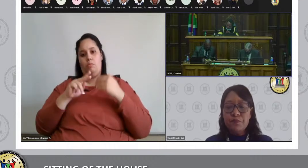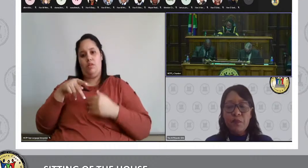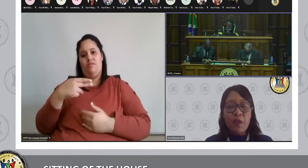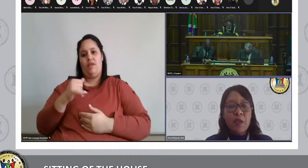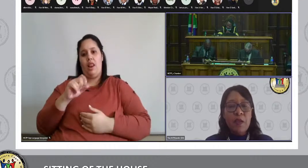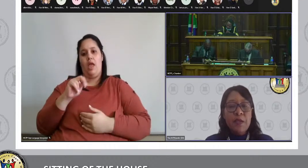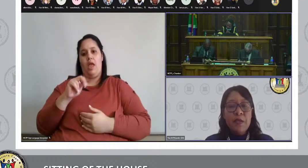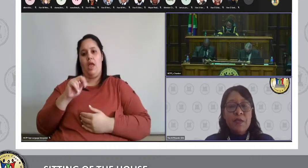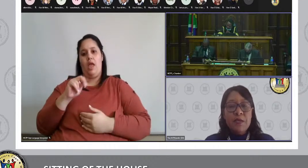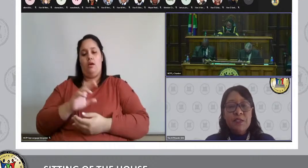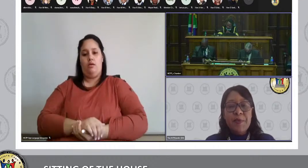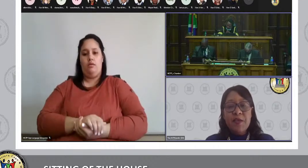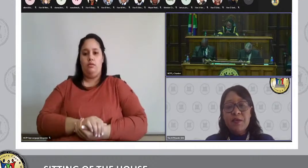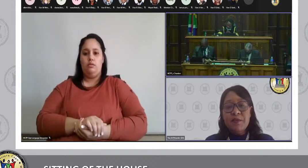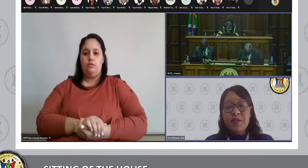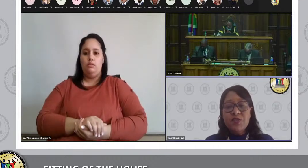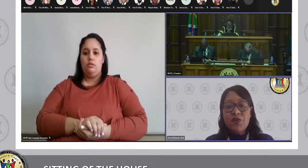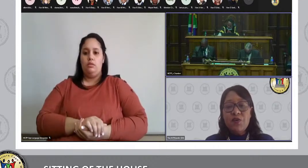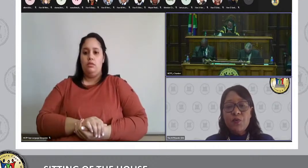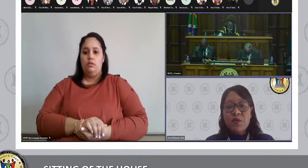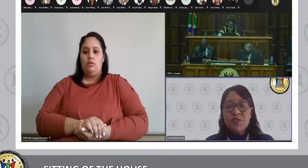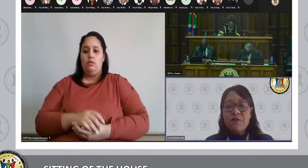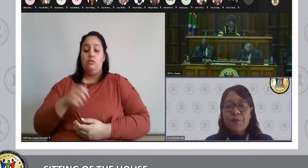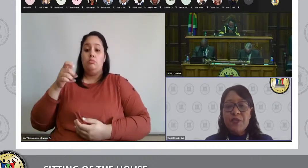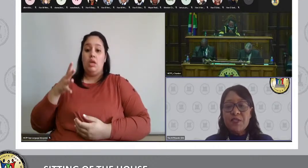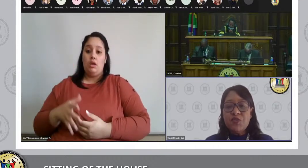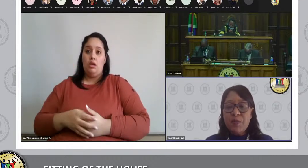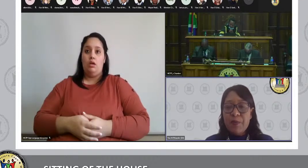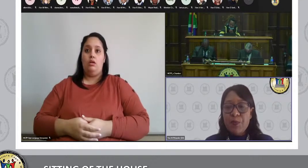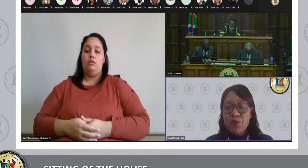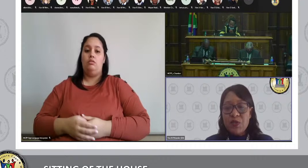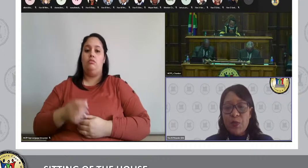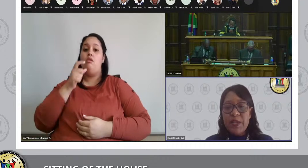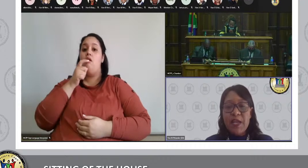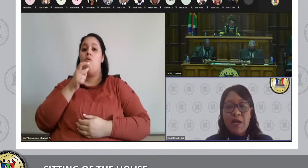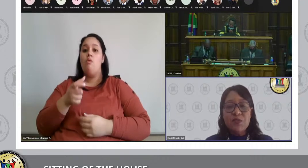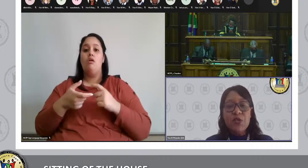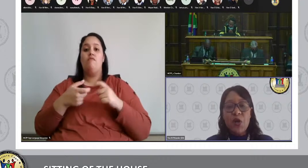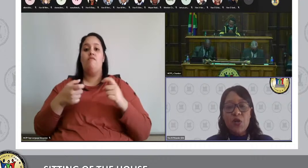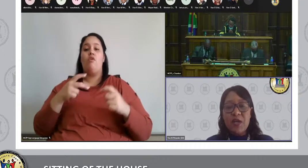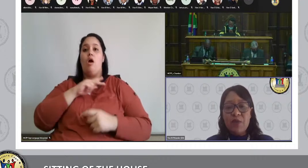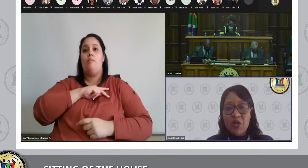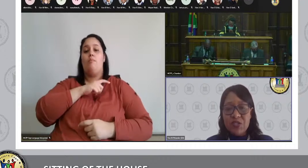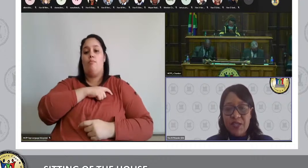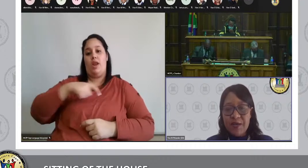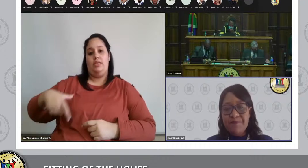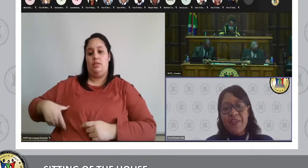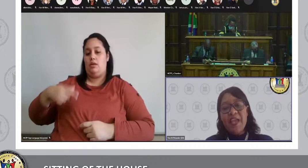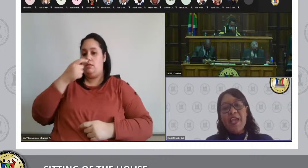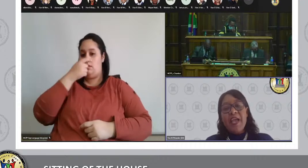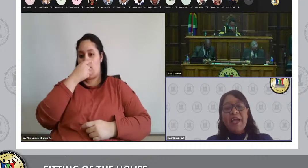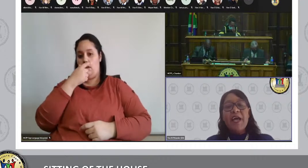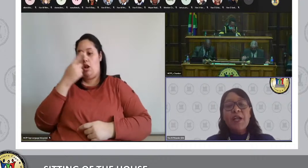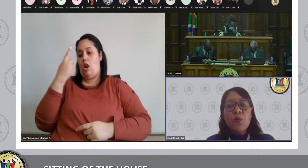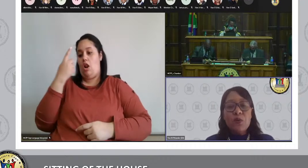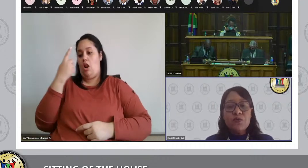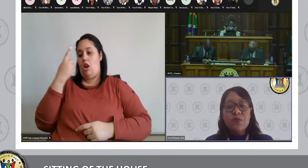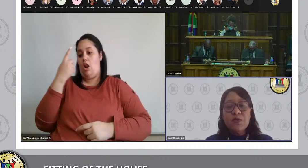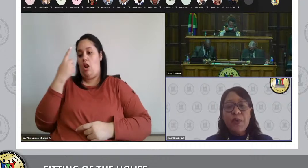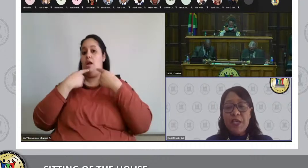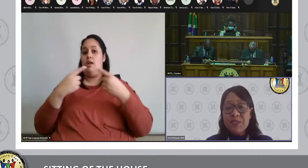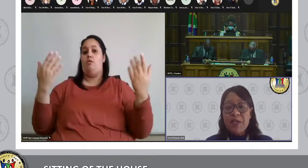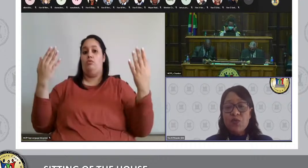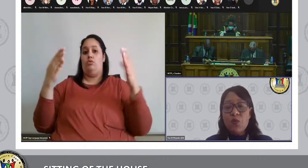Philander. Speaker, these are the words of President Ramaphosa when announcing lockdown last year. And I